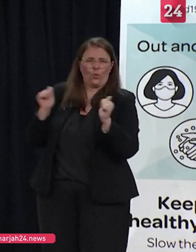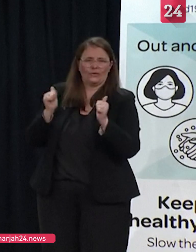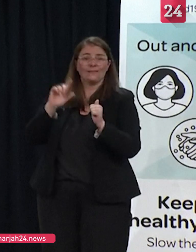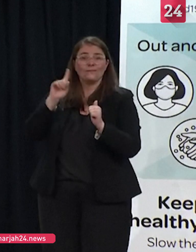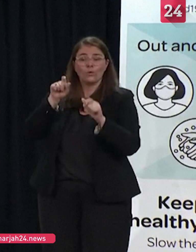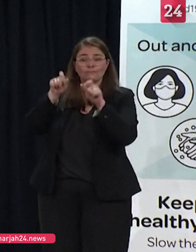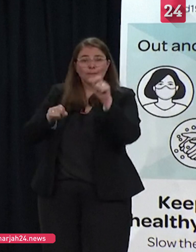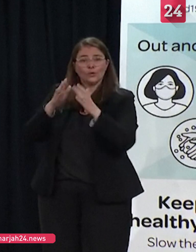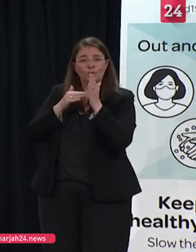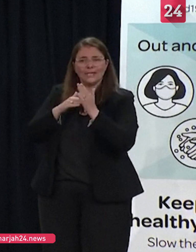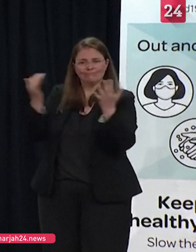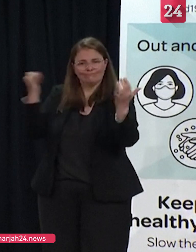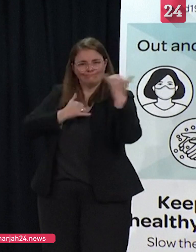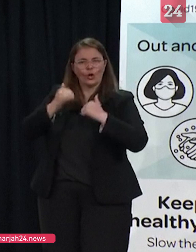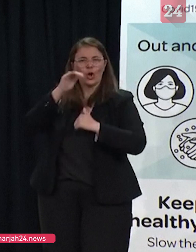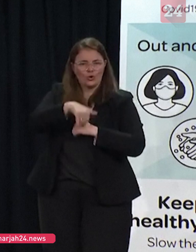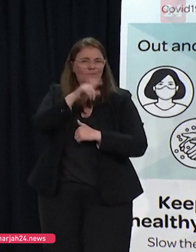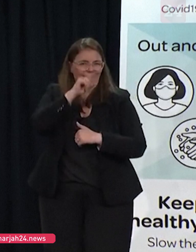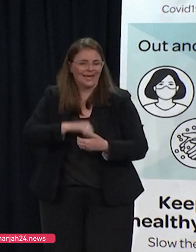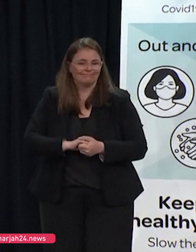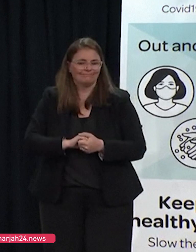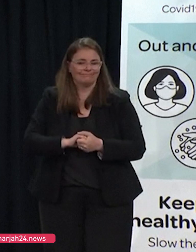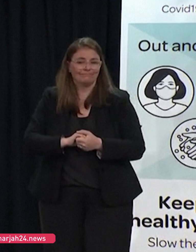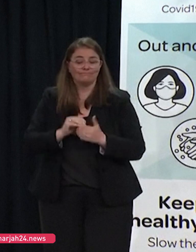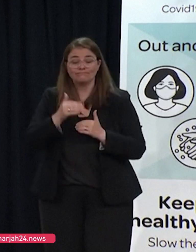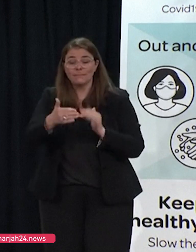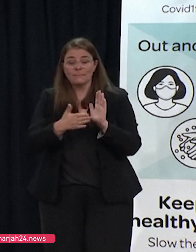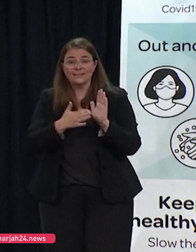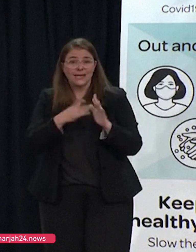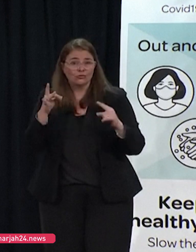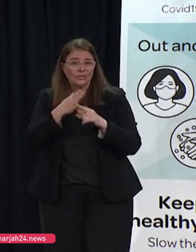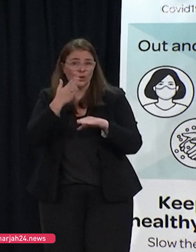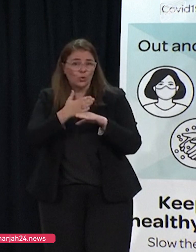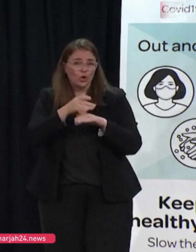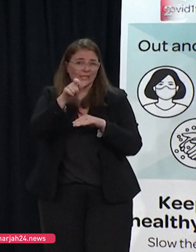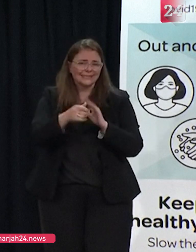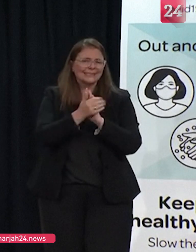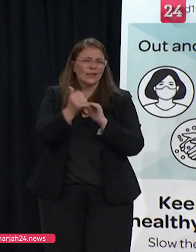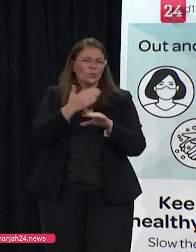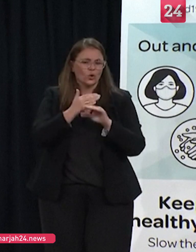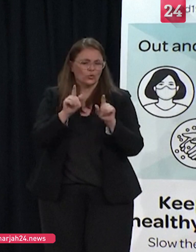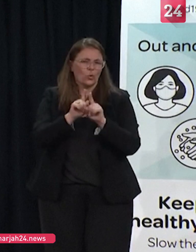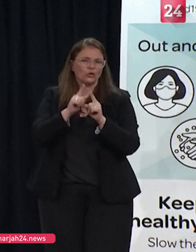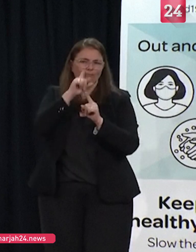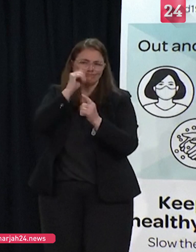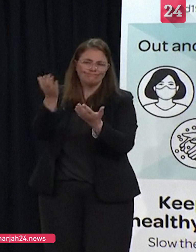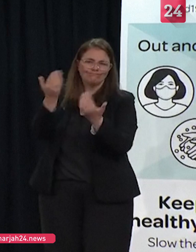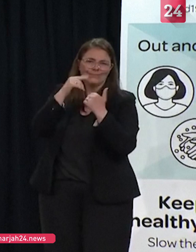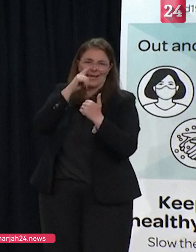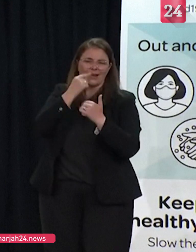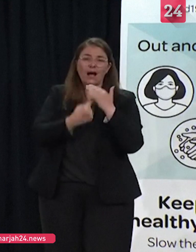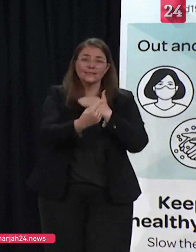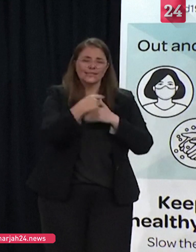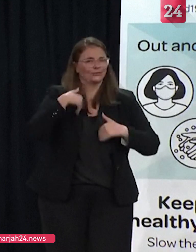Zealanders from around the world. And on Monday, critical and skilled workers also became eligible to enter without